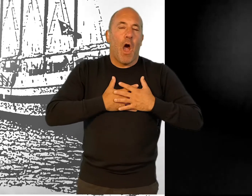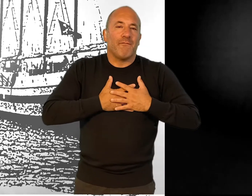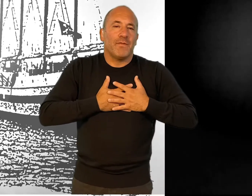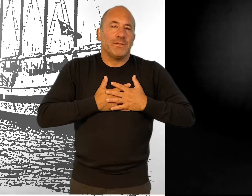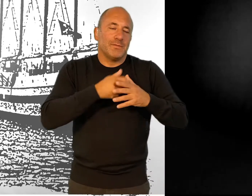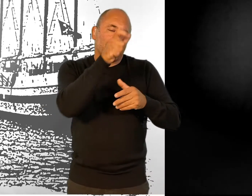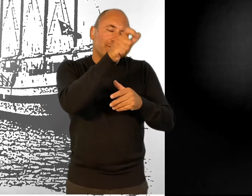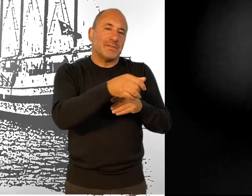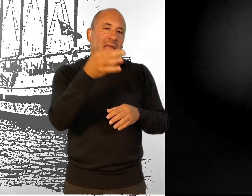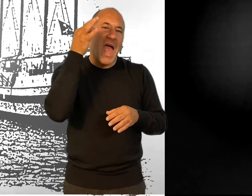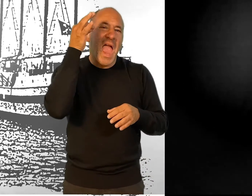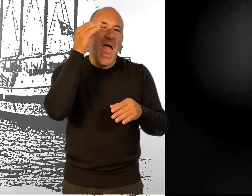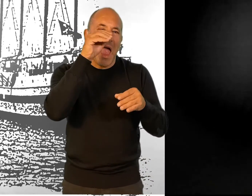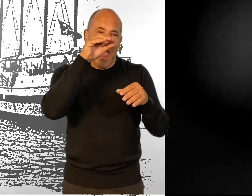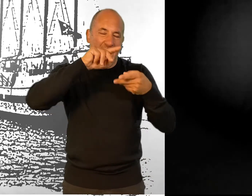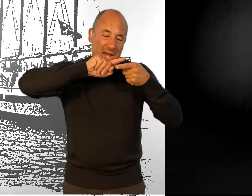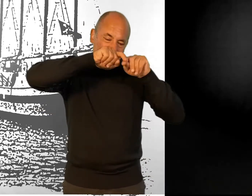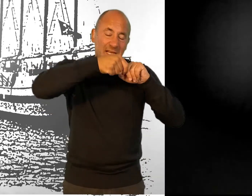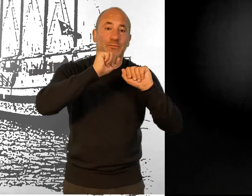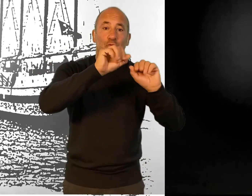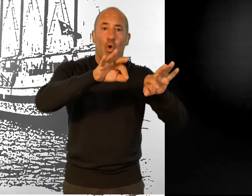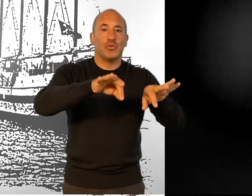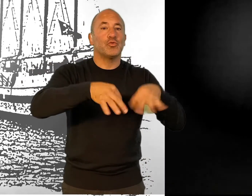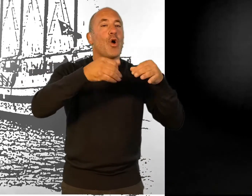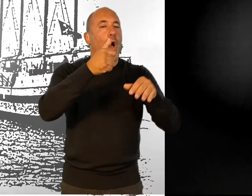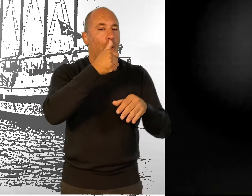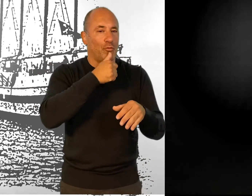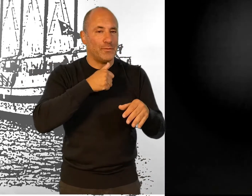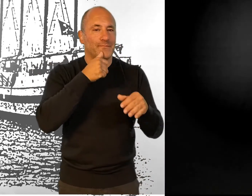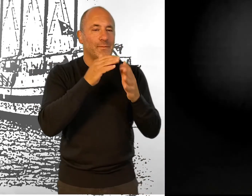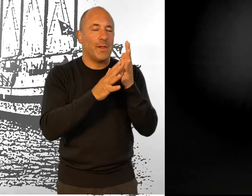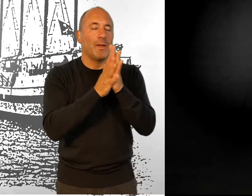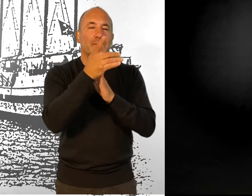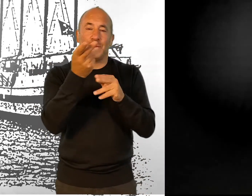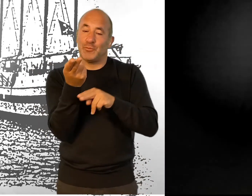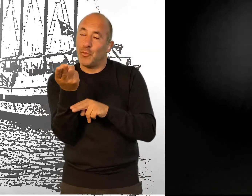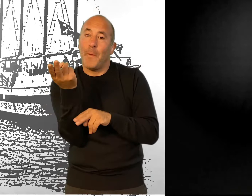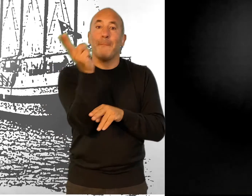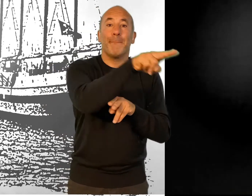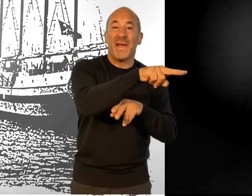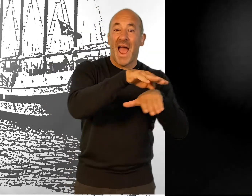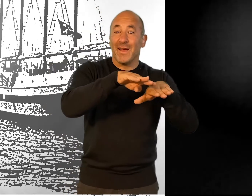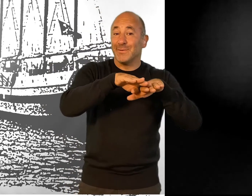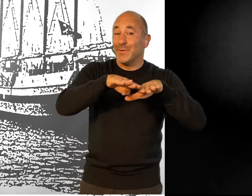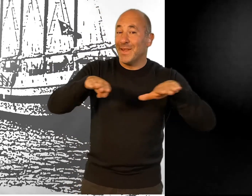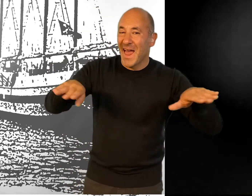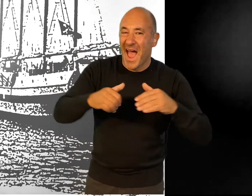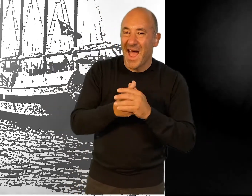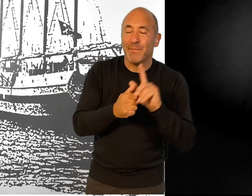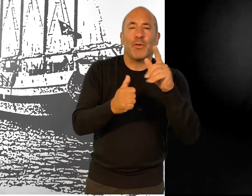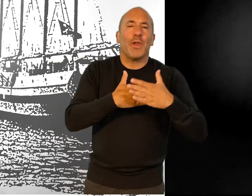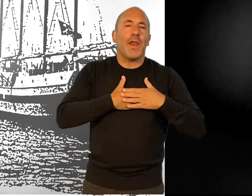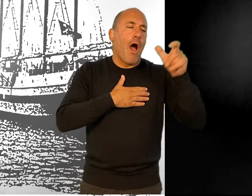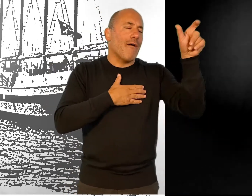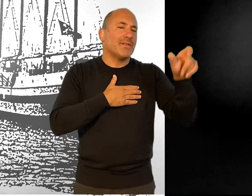It's useful to have a loved one's hair knitted into your sock to ensure your return to dry land, but don't let them wave you